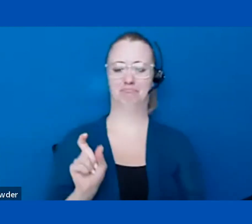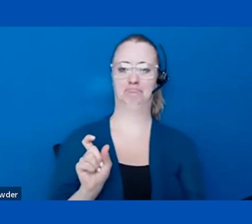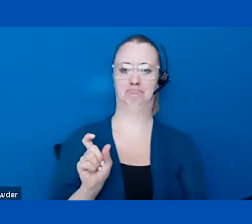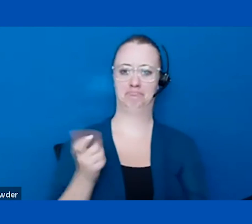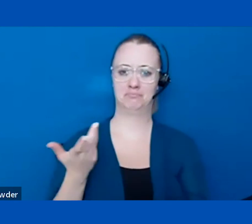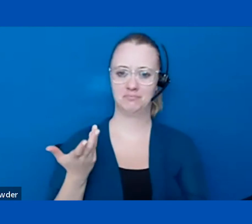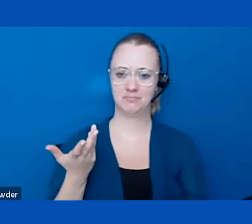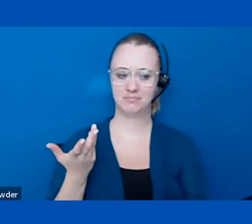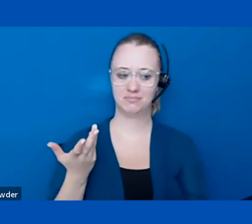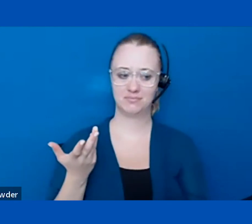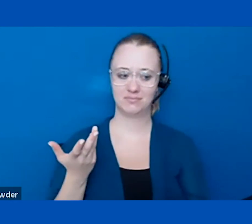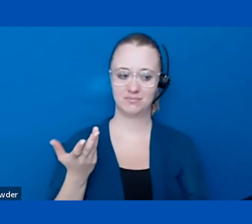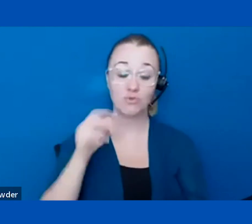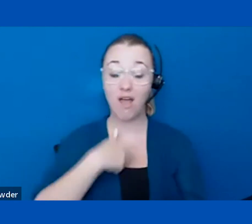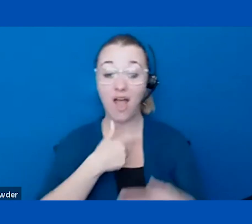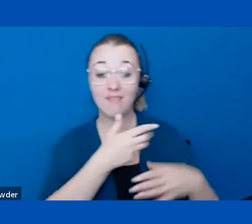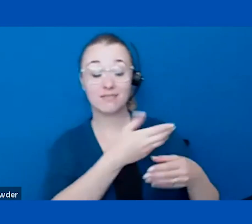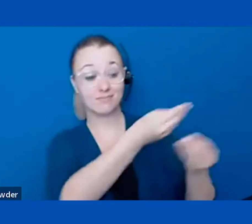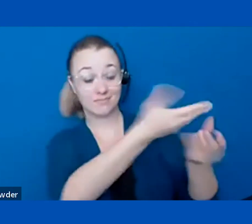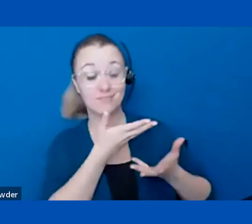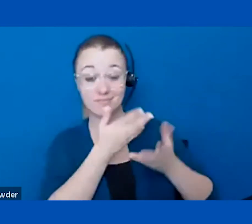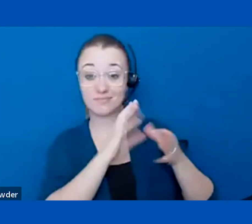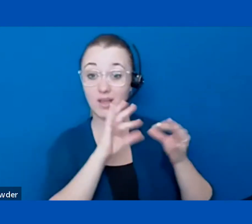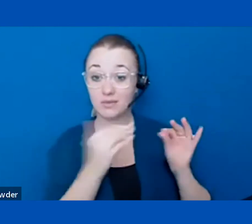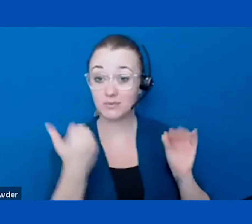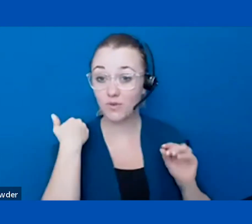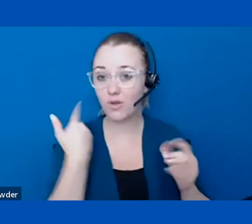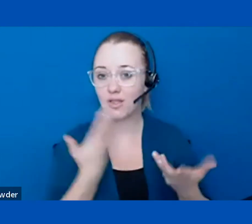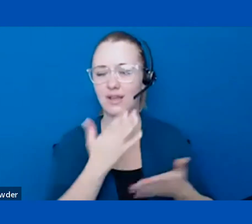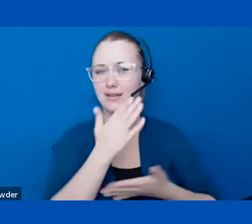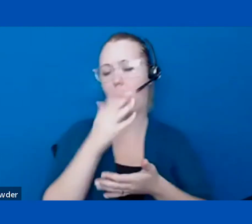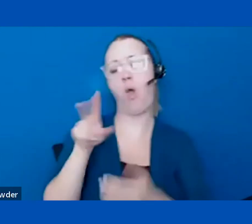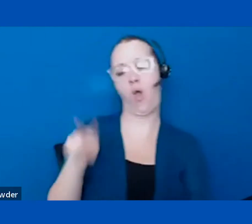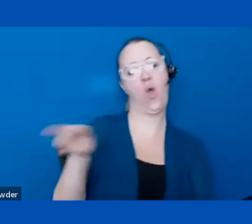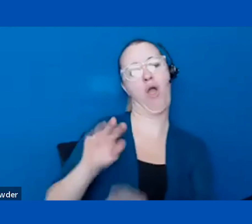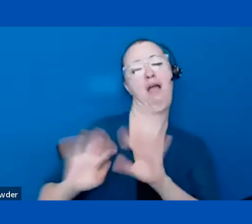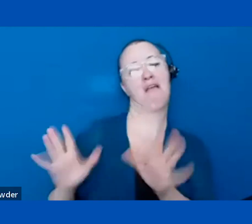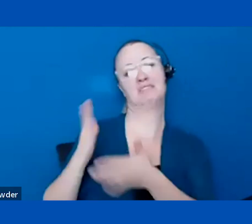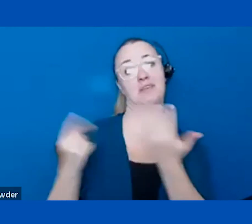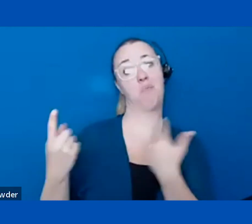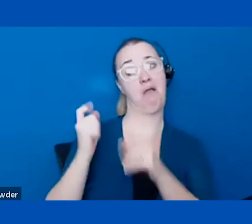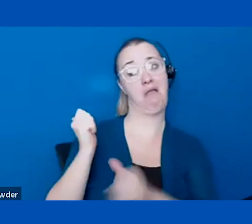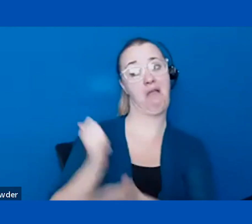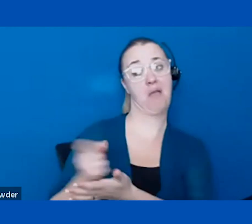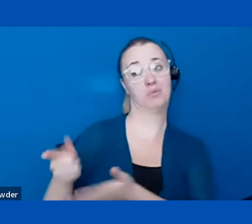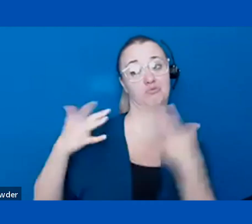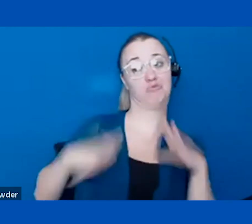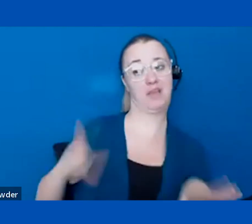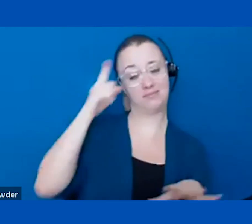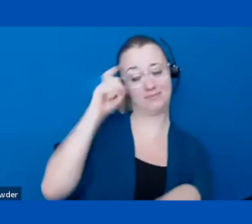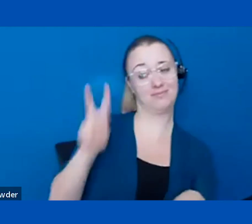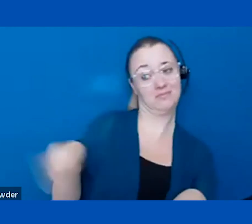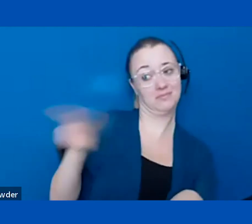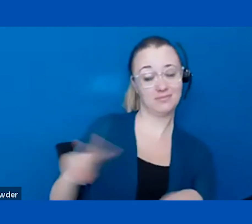like I've gotten comments before, like, oh, there's no, like somebody had to have helped you dress yourself because of the way you look. You know what I